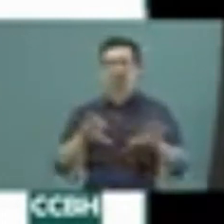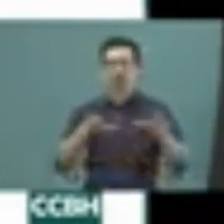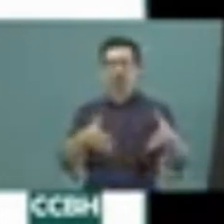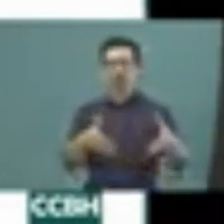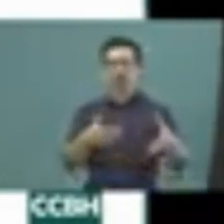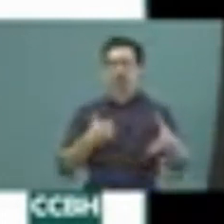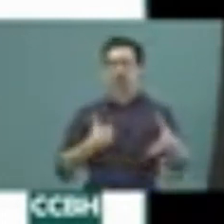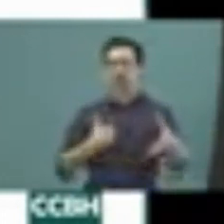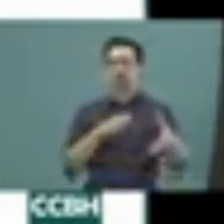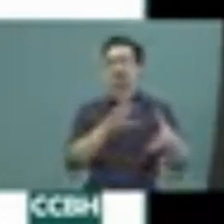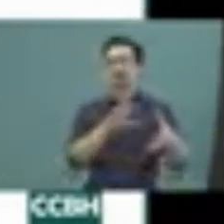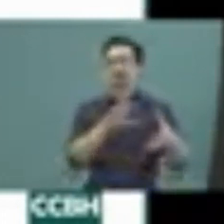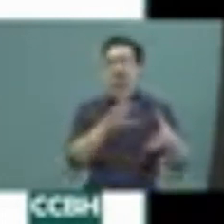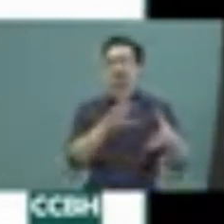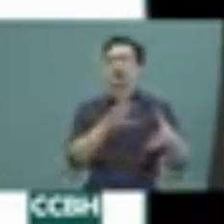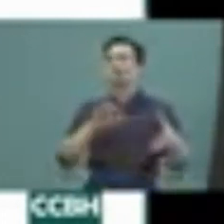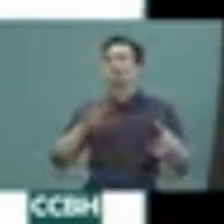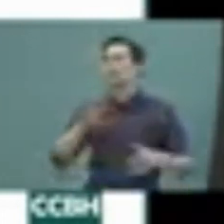are